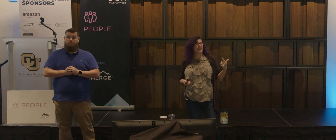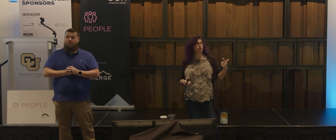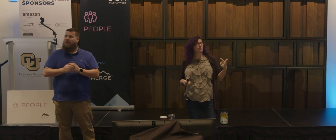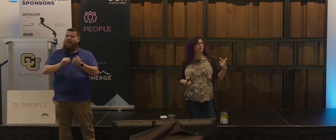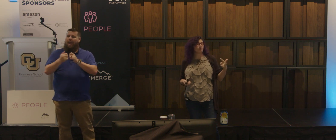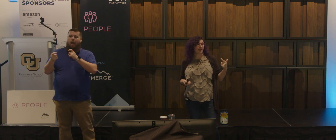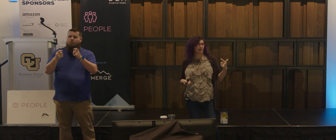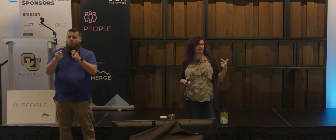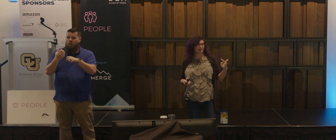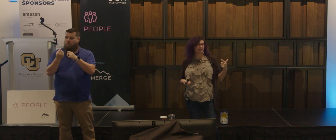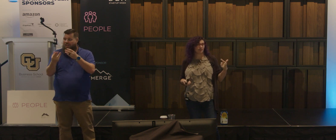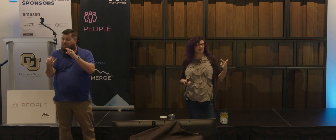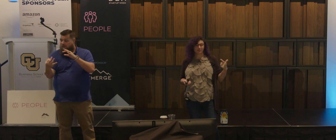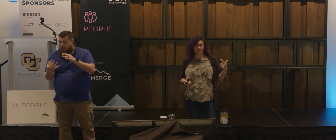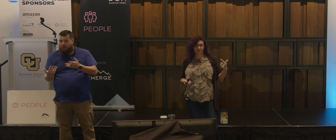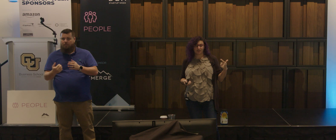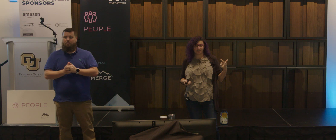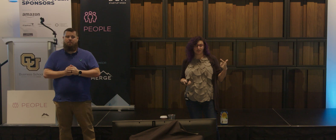How do you handle giving feedback?